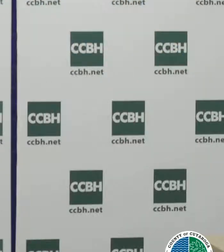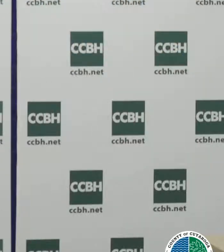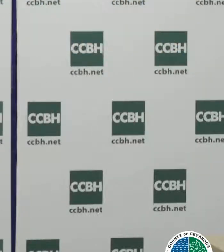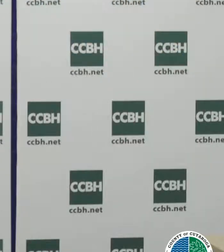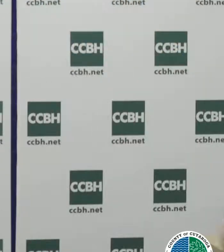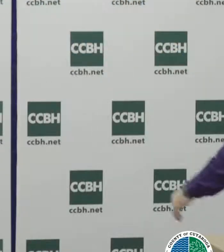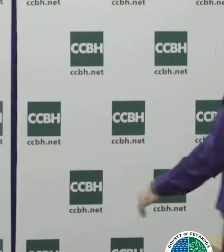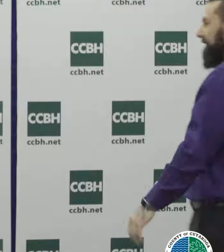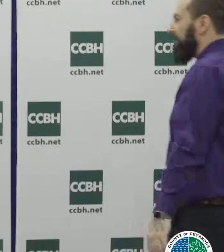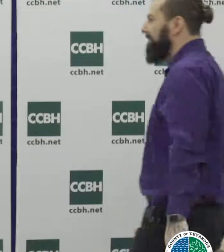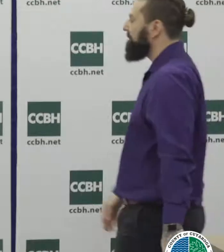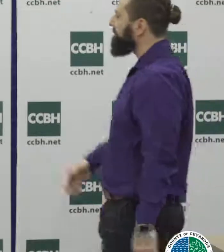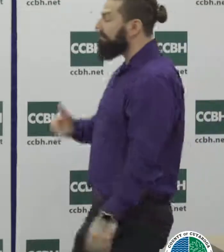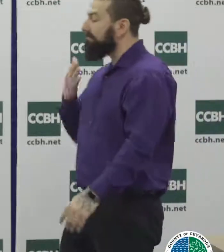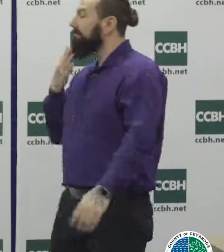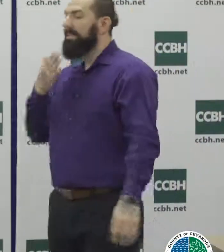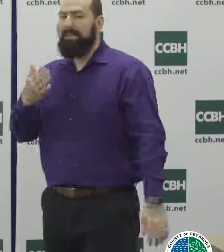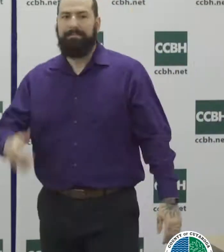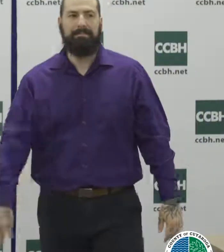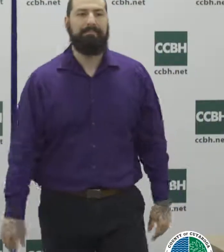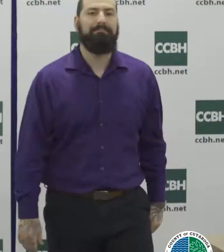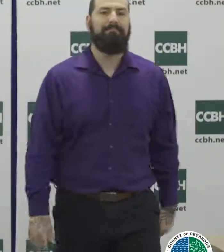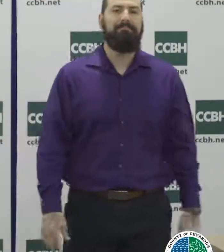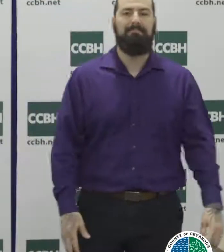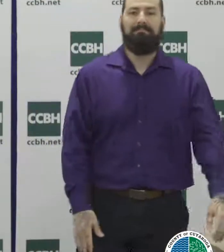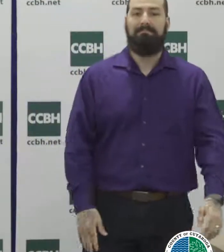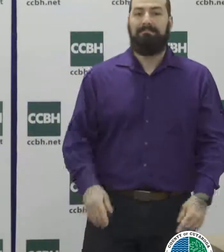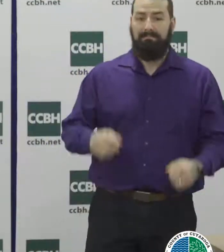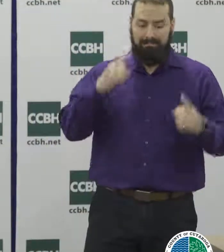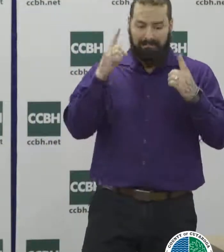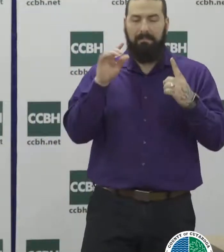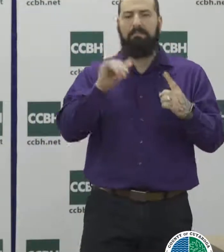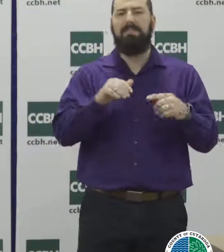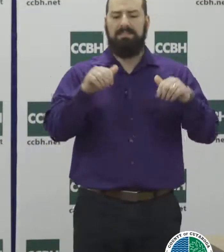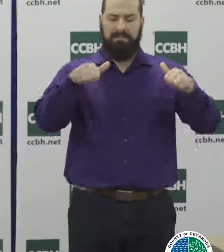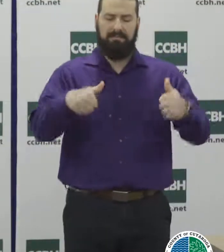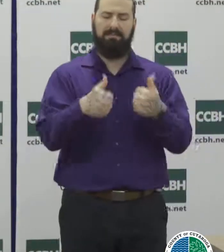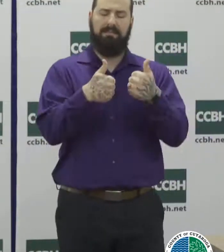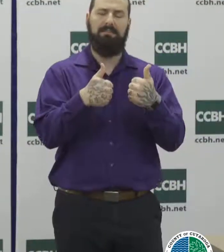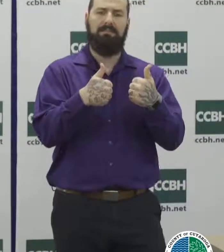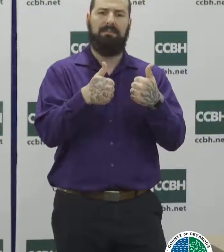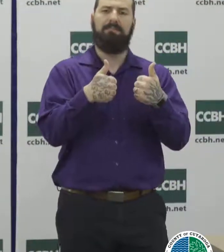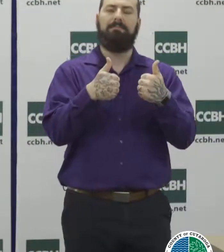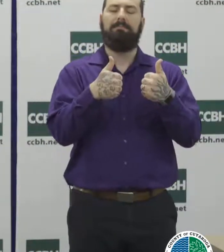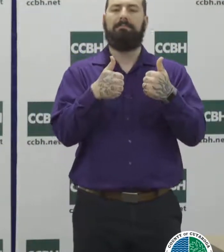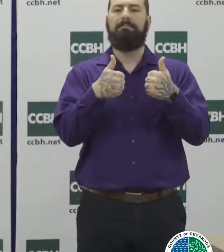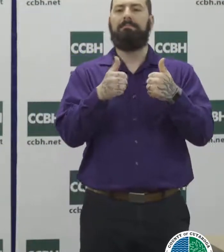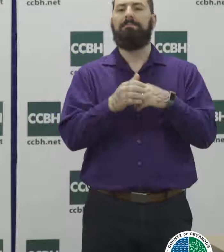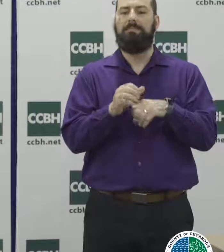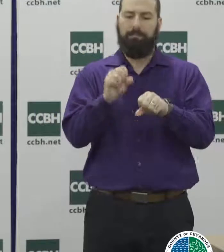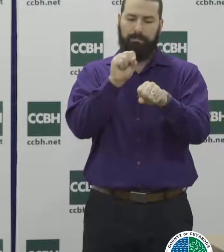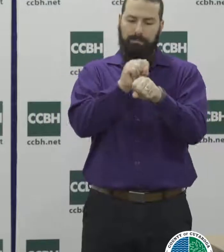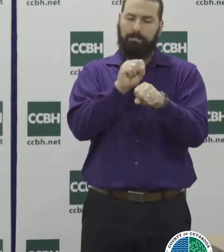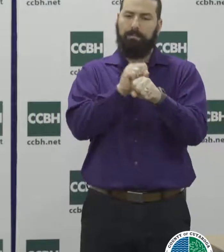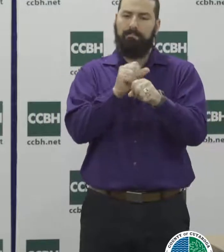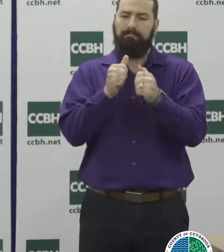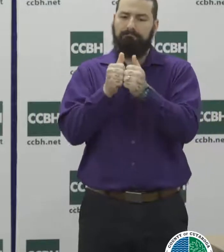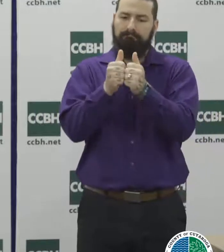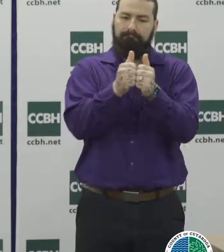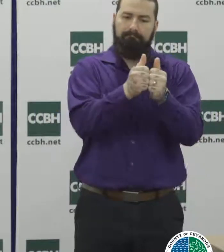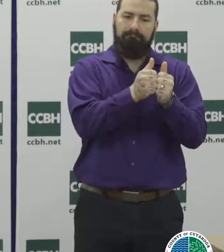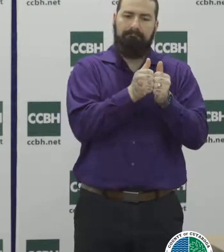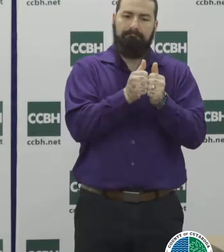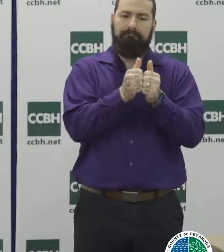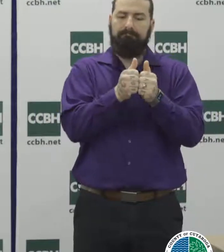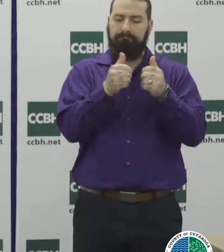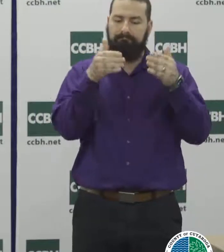Thank you, Executive Budish. I think that is our challenge as we work together to address